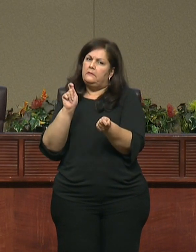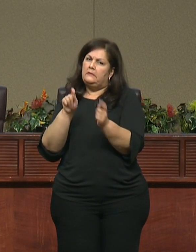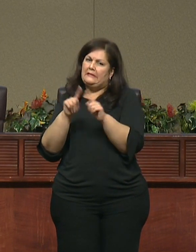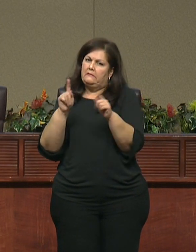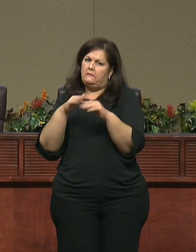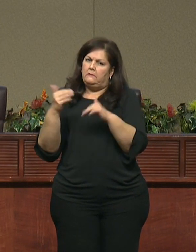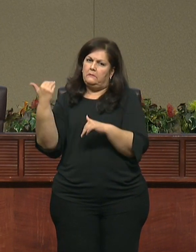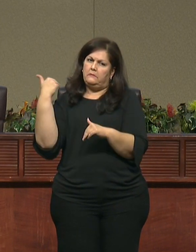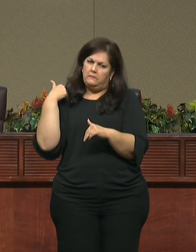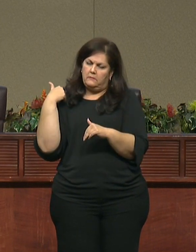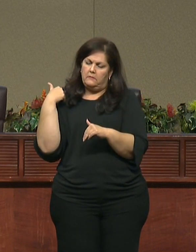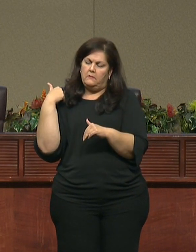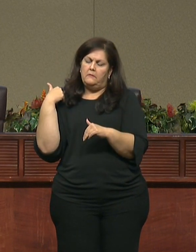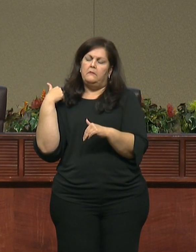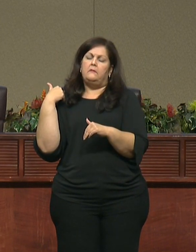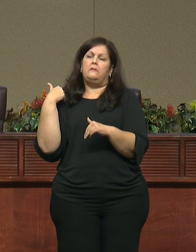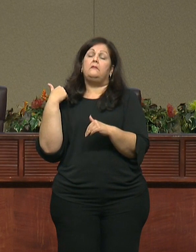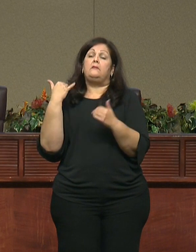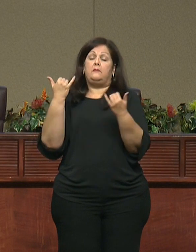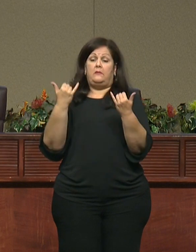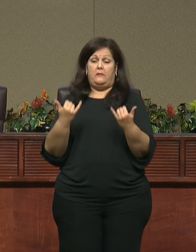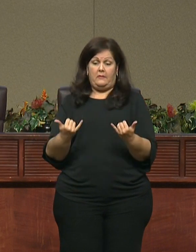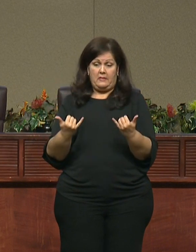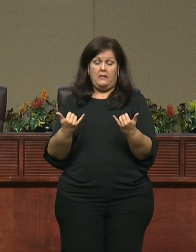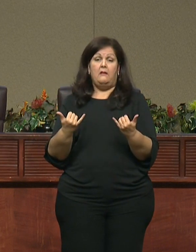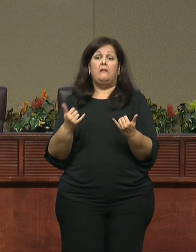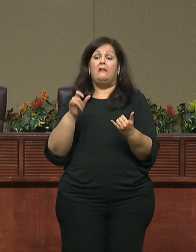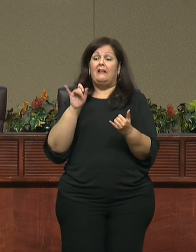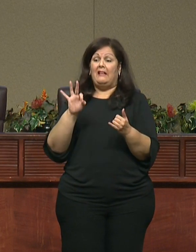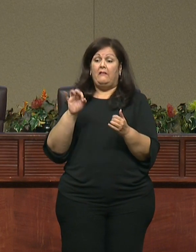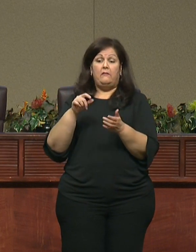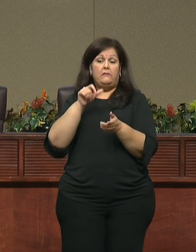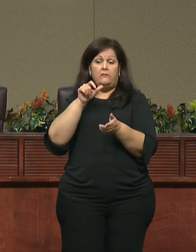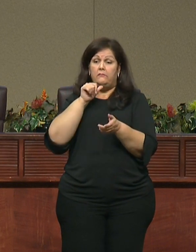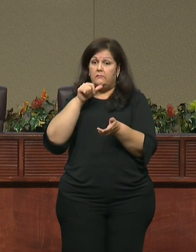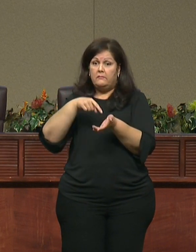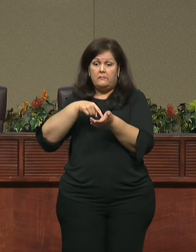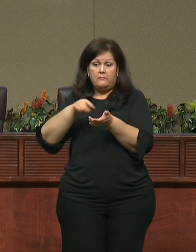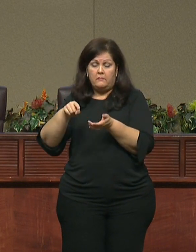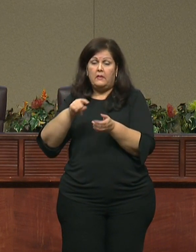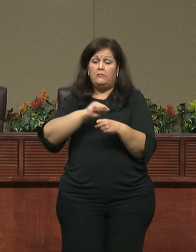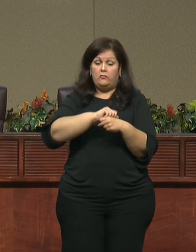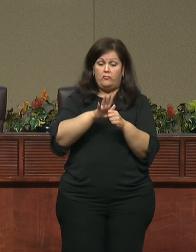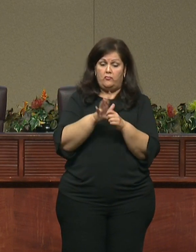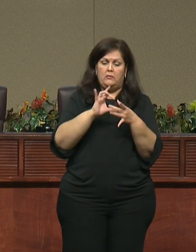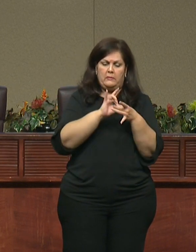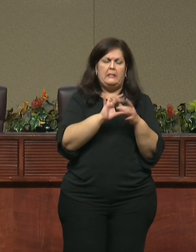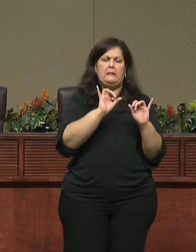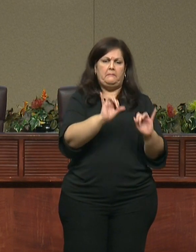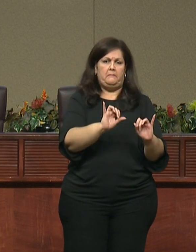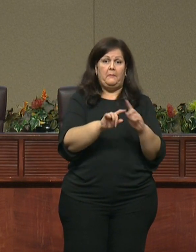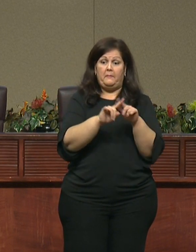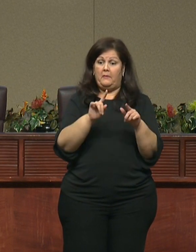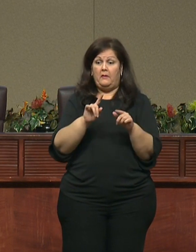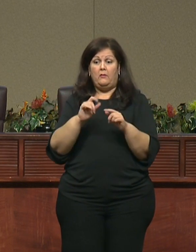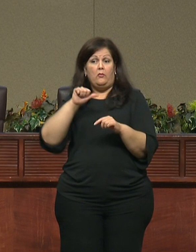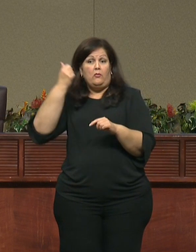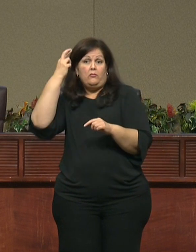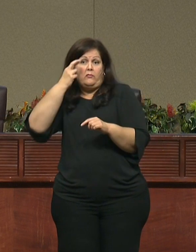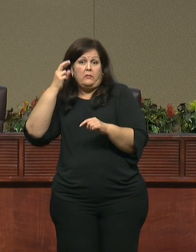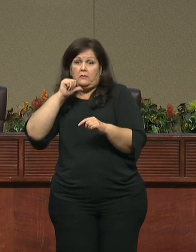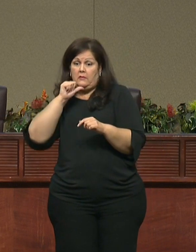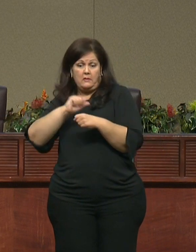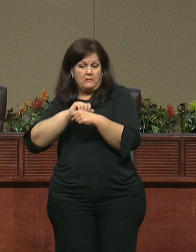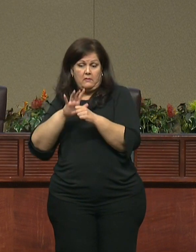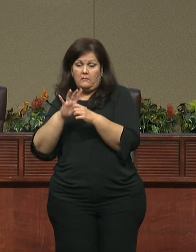prior order. Landlords can move forward at this time with evictions that are non-COVID